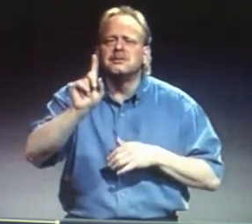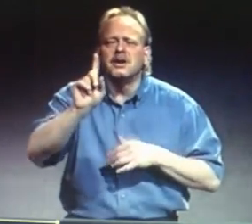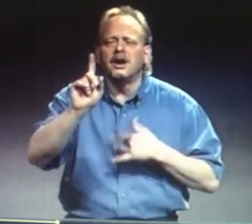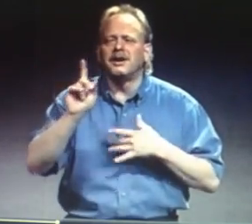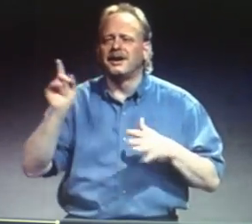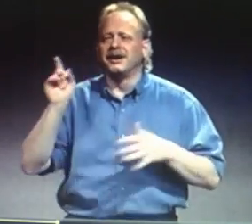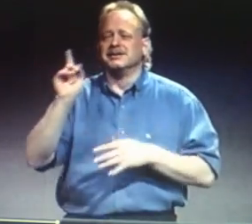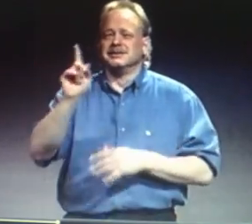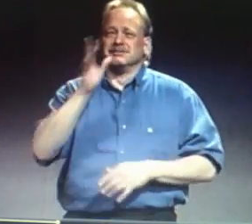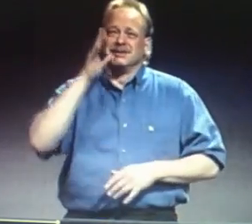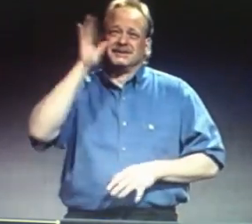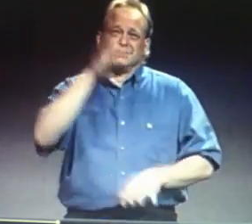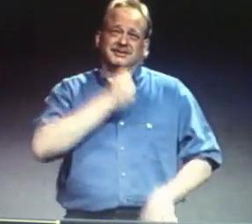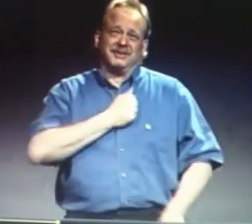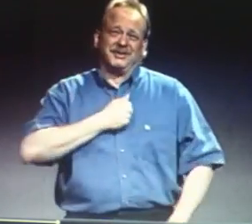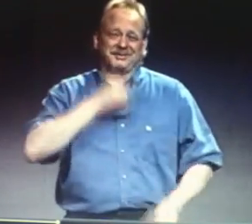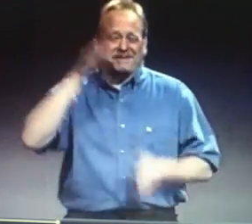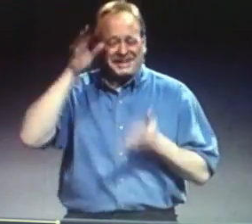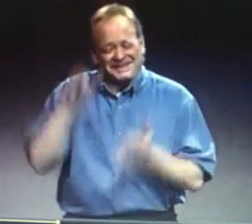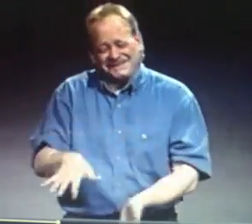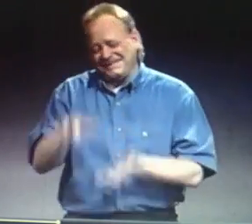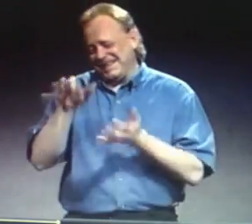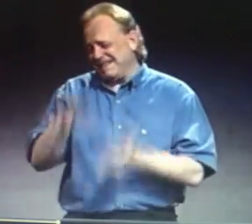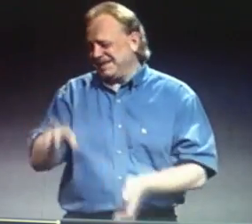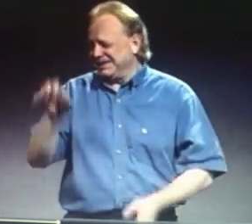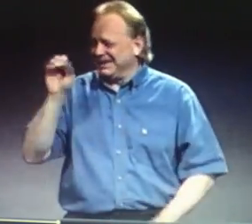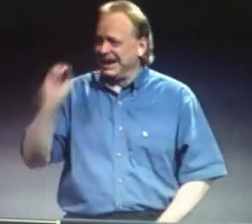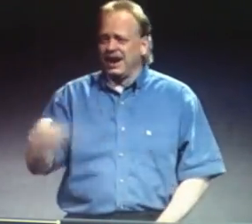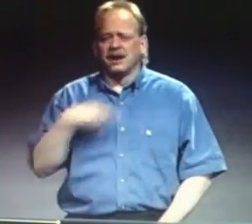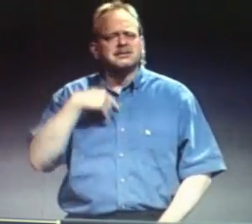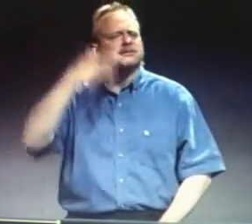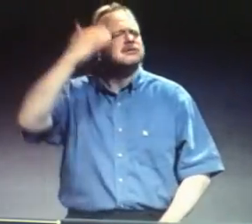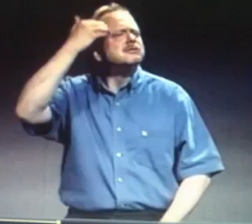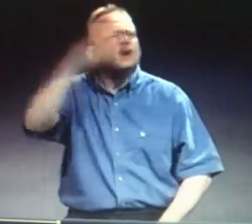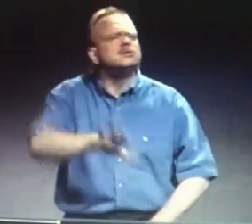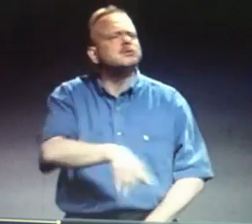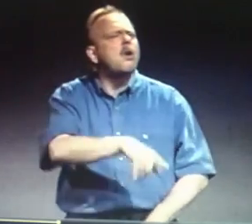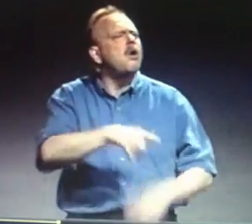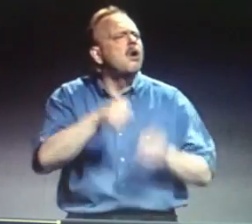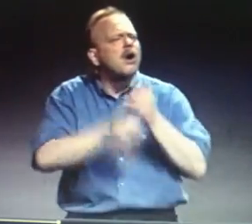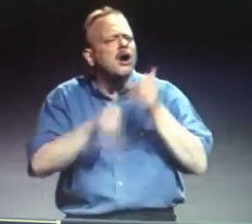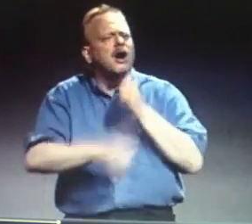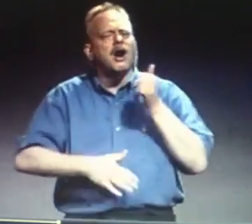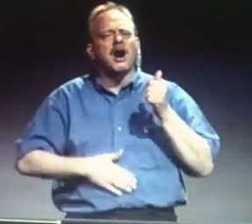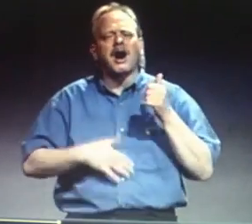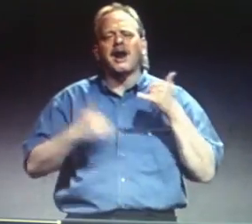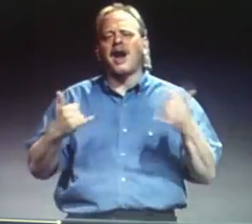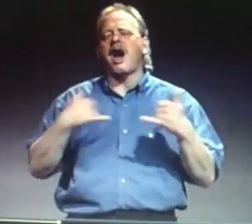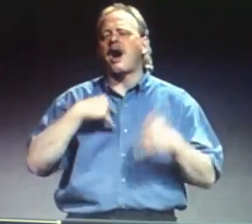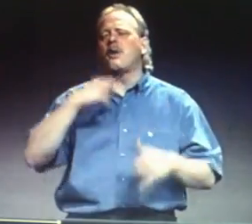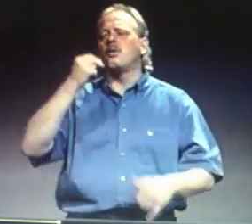Eventually the smell starts to fade. I say, I'm sorry again.